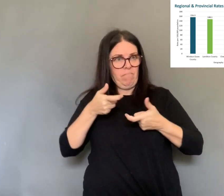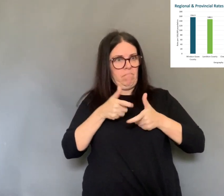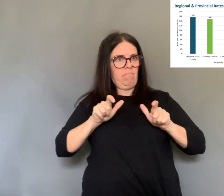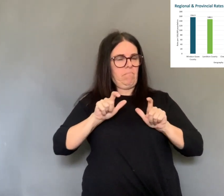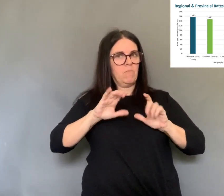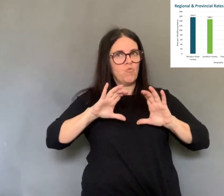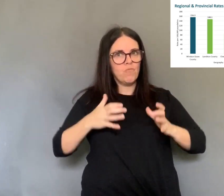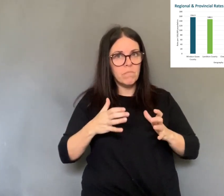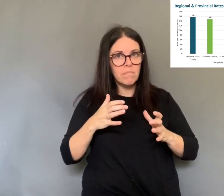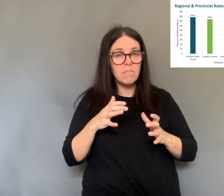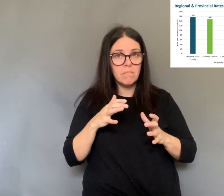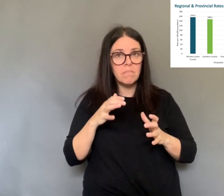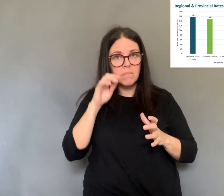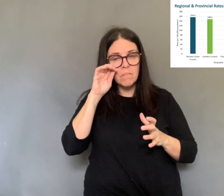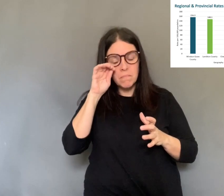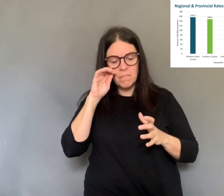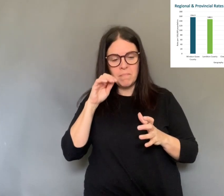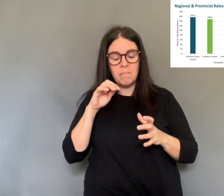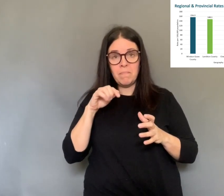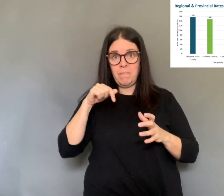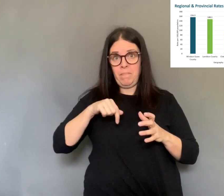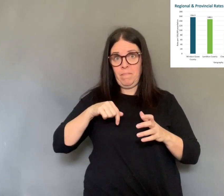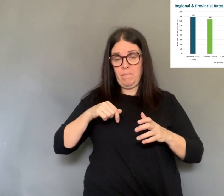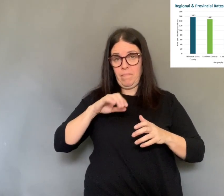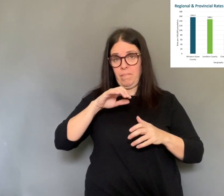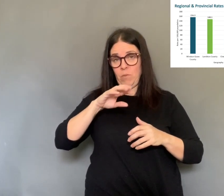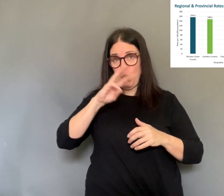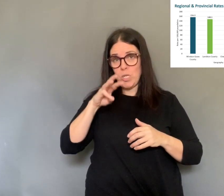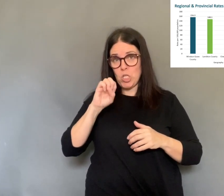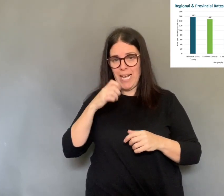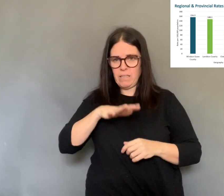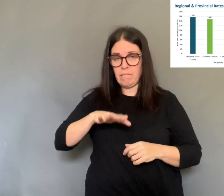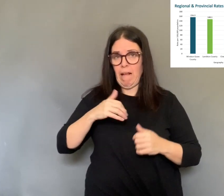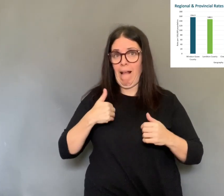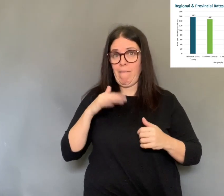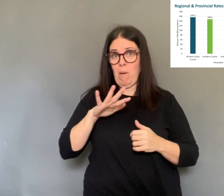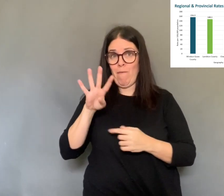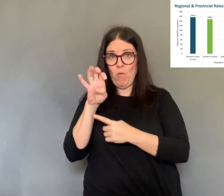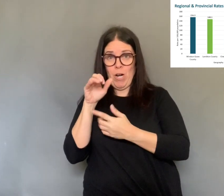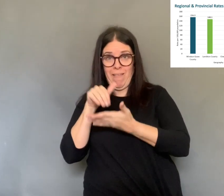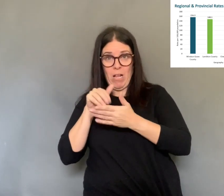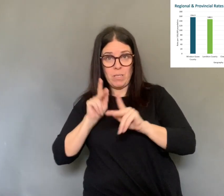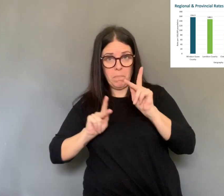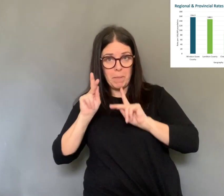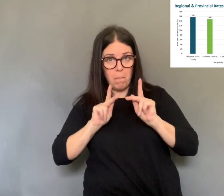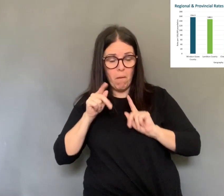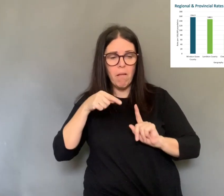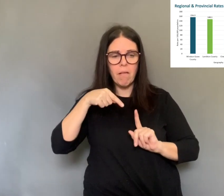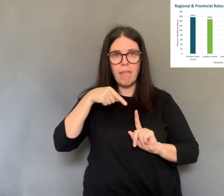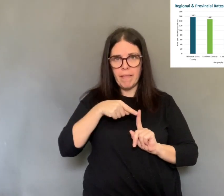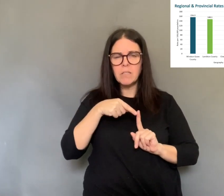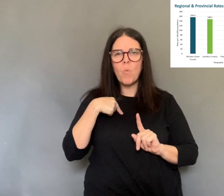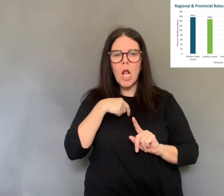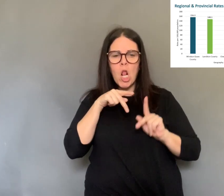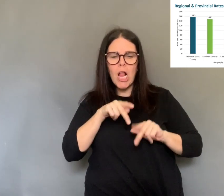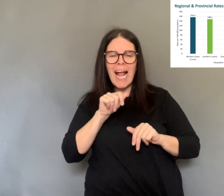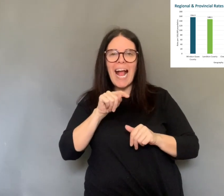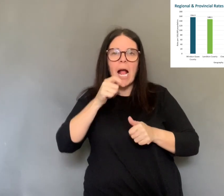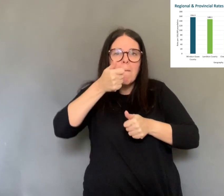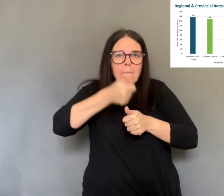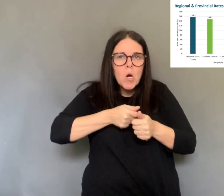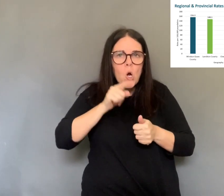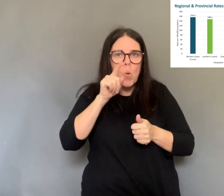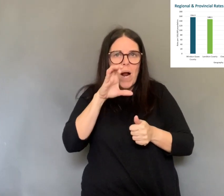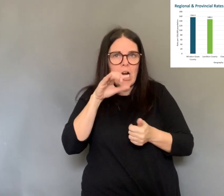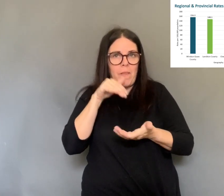cases based on the population size. Please note that this comparison does not account for variation in number of